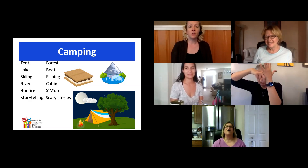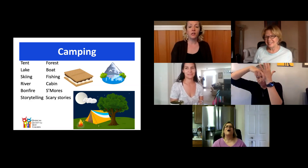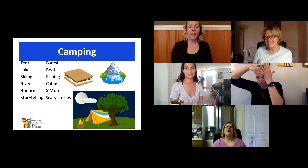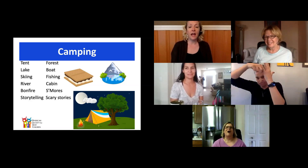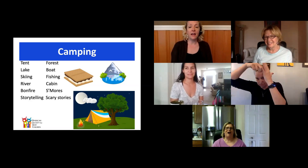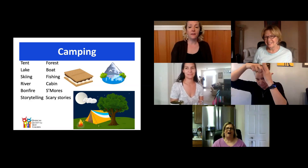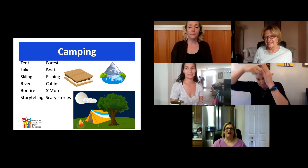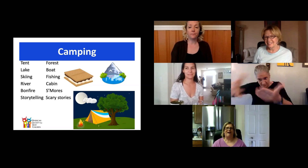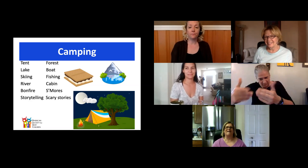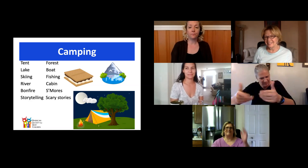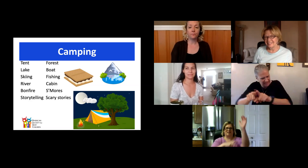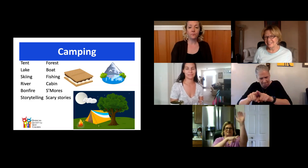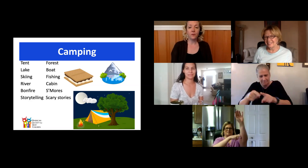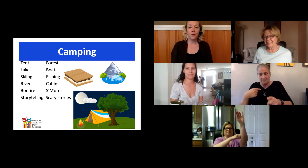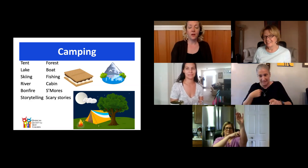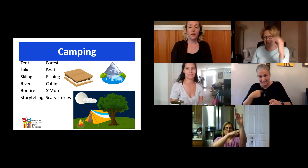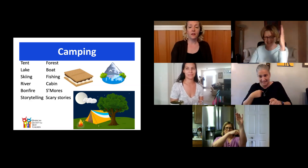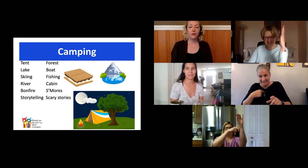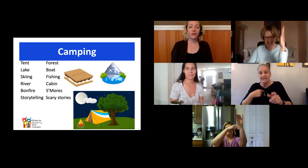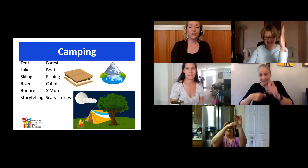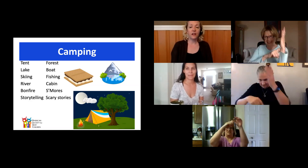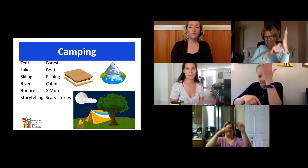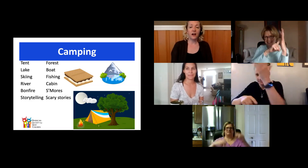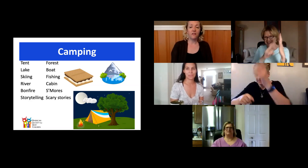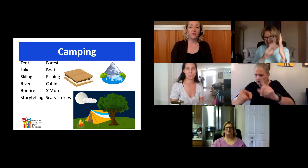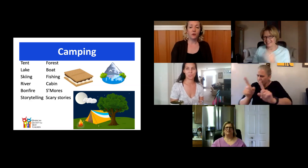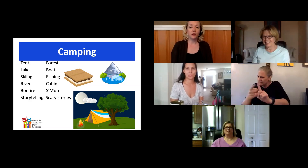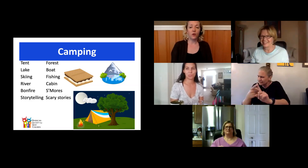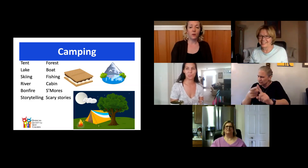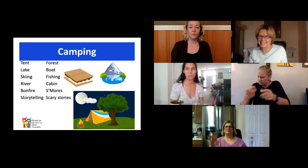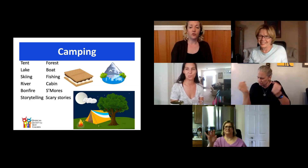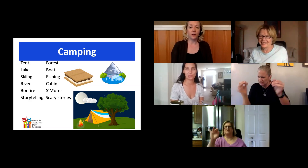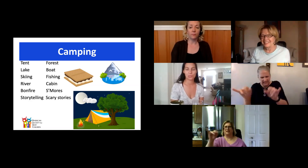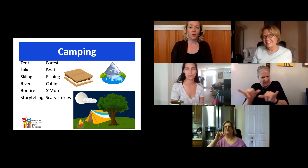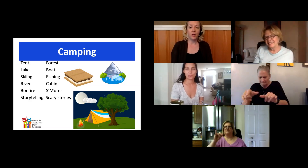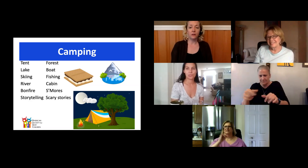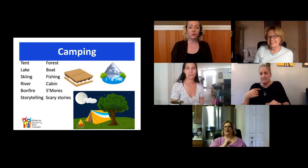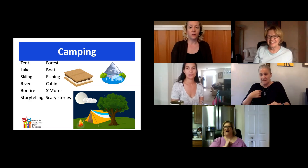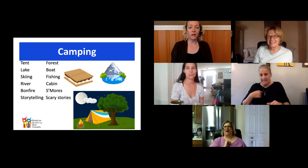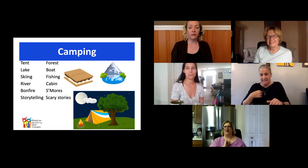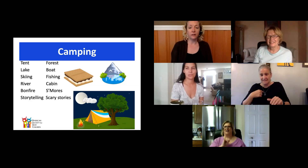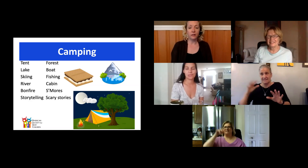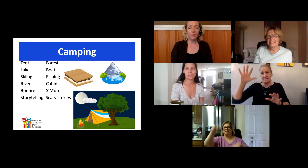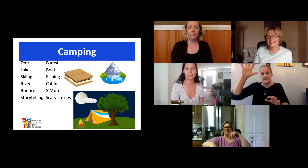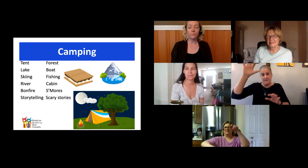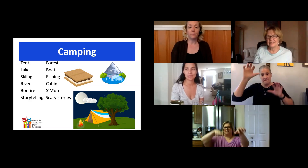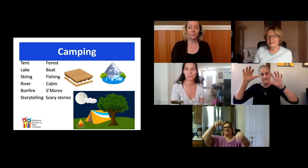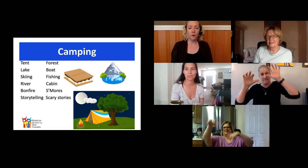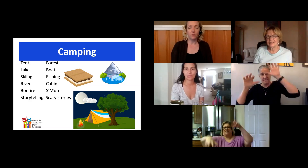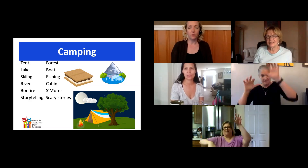is the classifier of the person going up the tree. Okay, so do it exactly the same. Okay, right. Start in the beginning. Say,